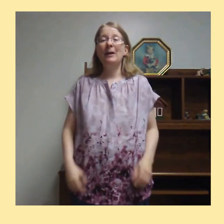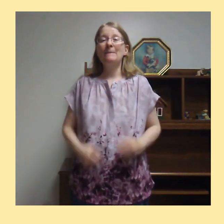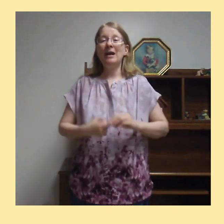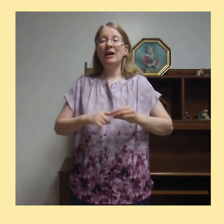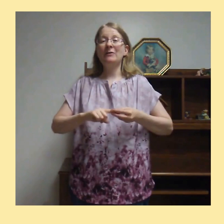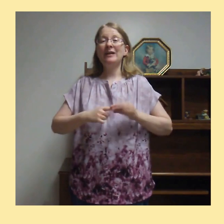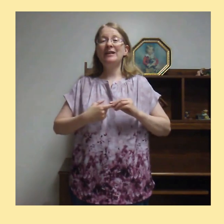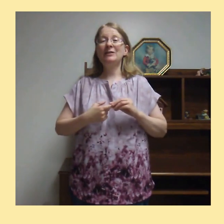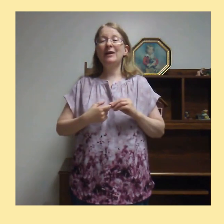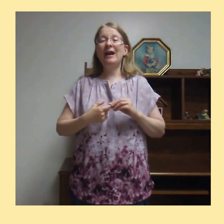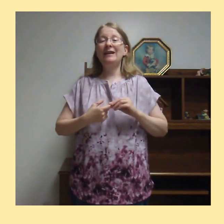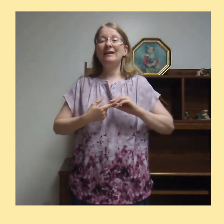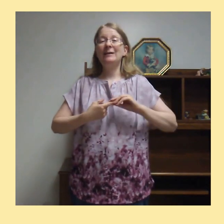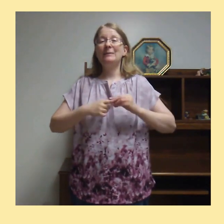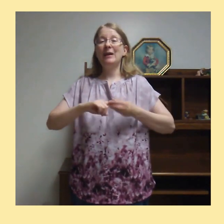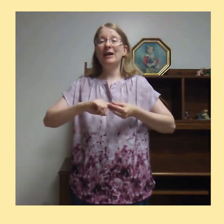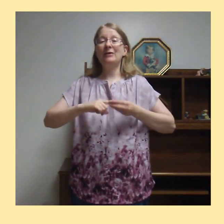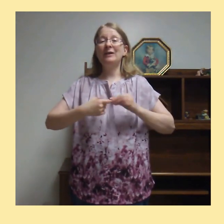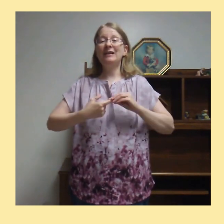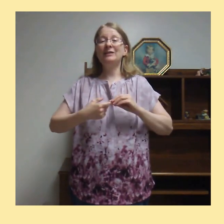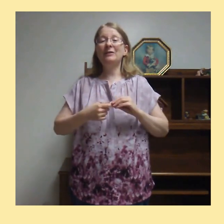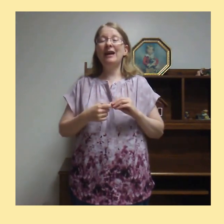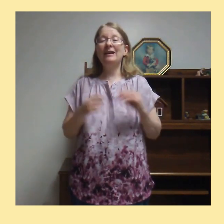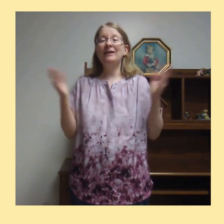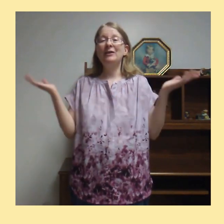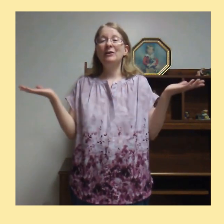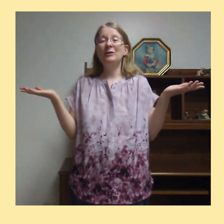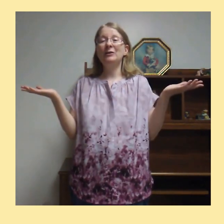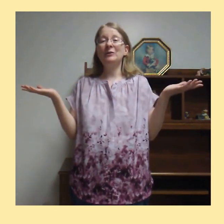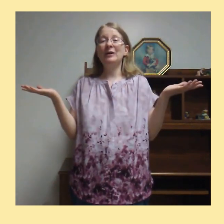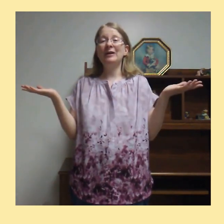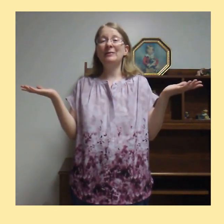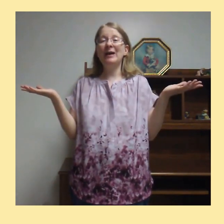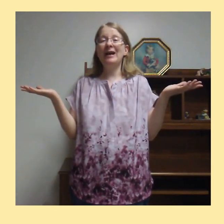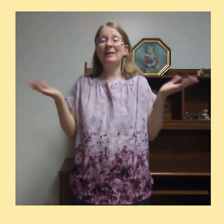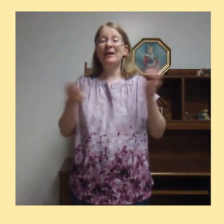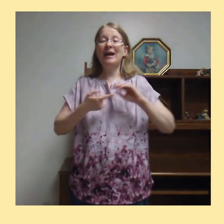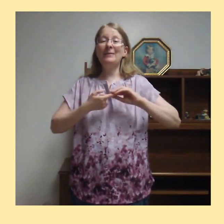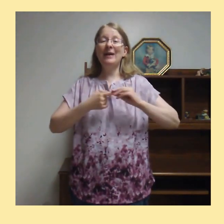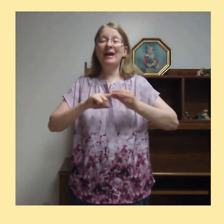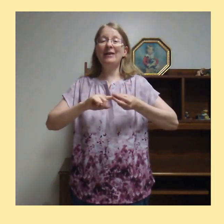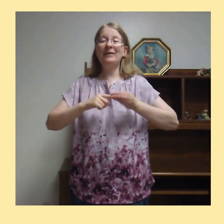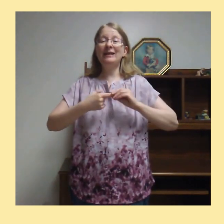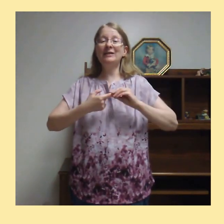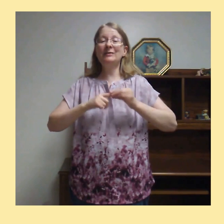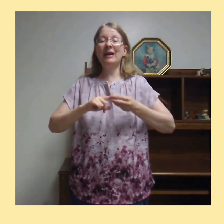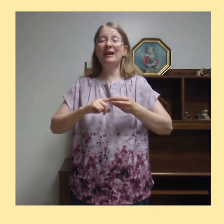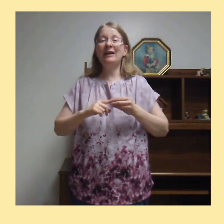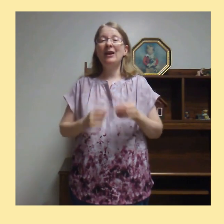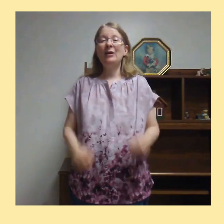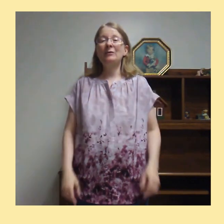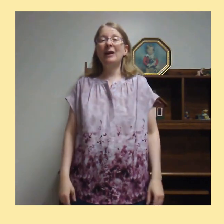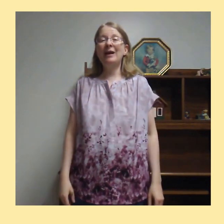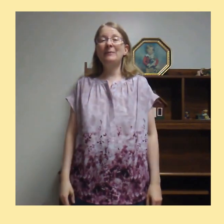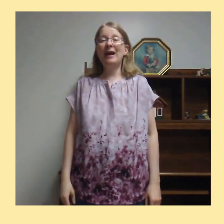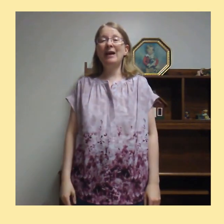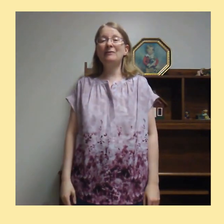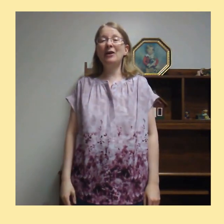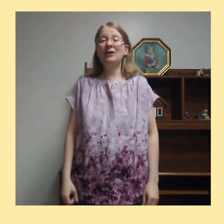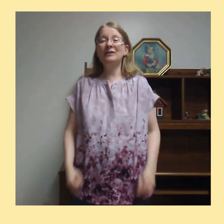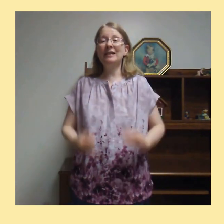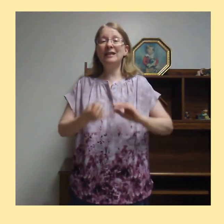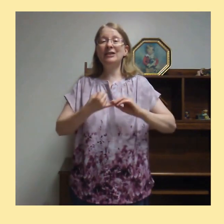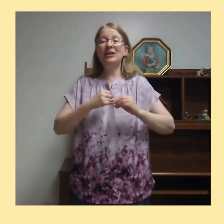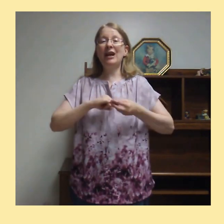ripe? Berries red, berries red. Who will buy my berries red? Ripe